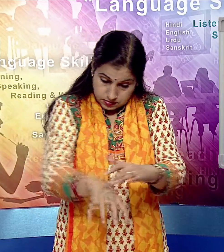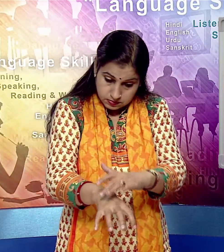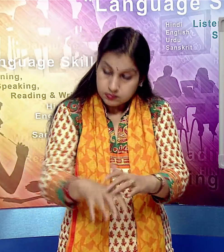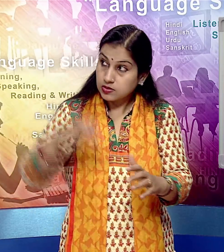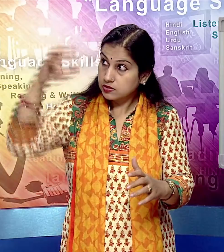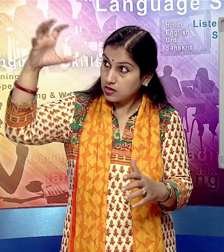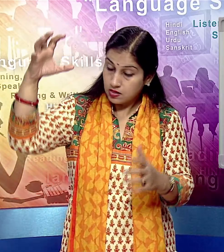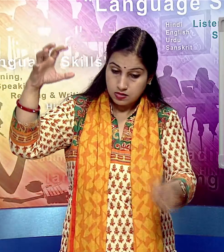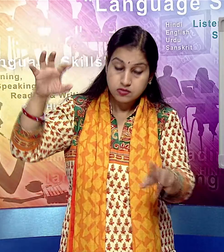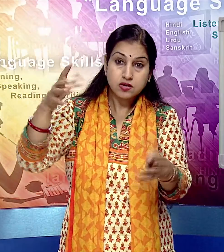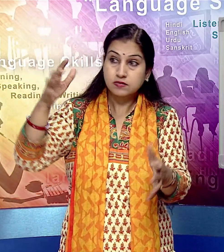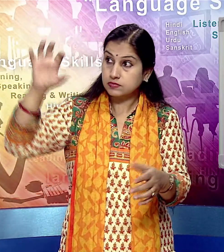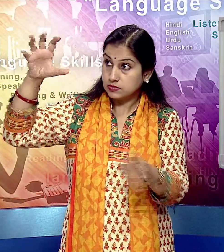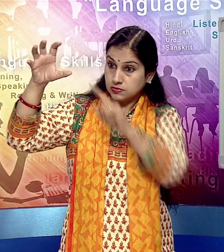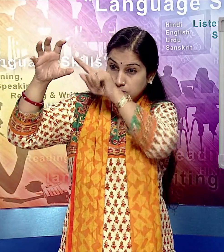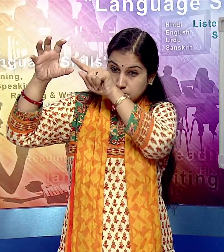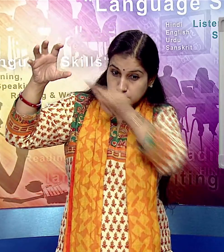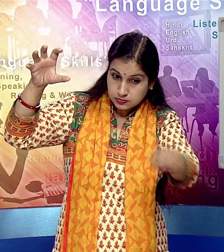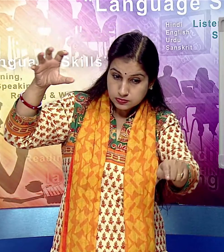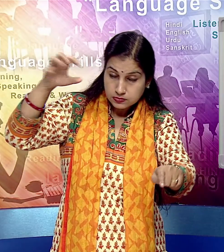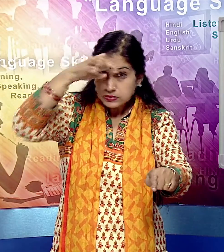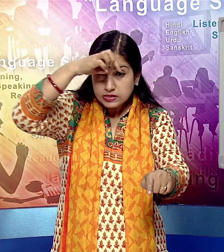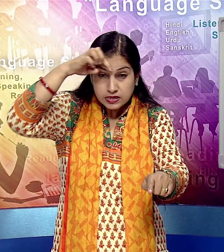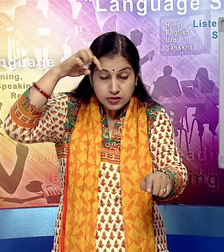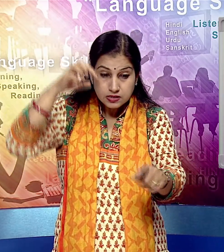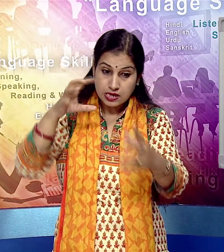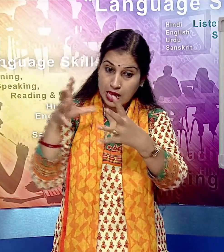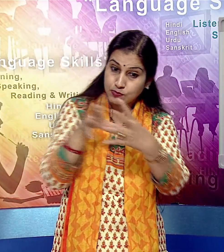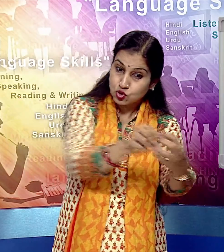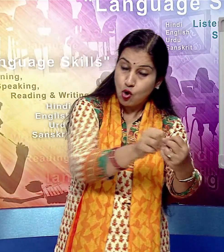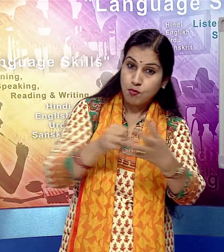it absorbs maximum heat of the sun.